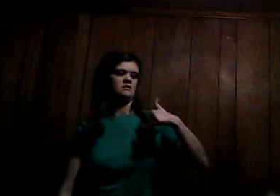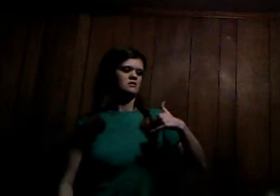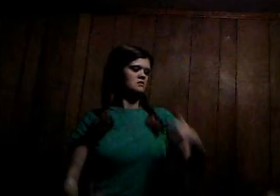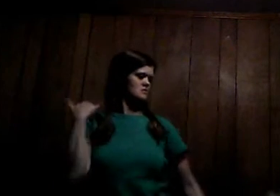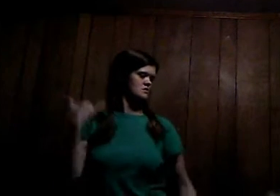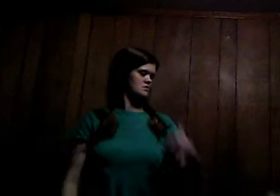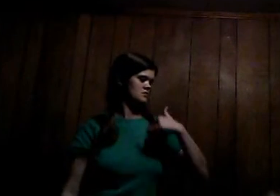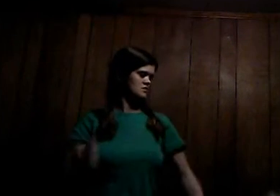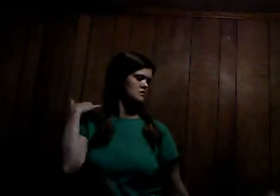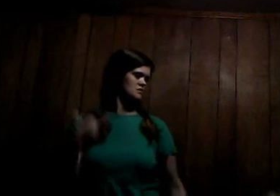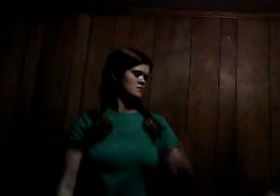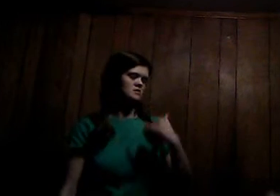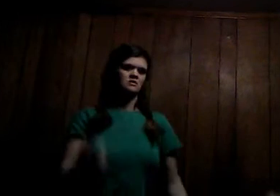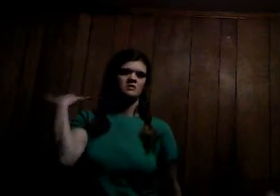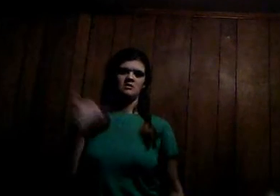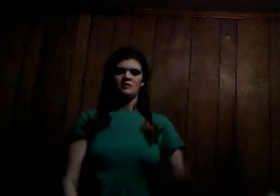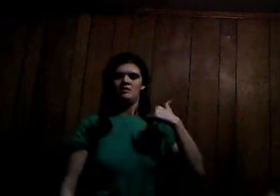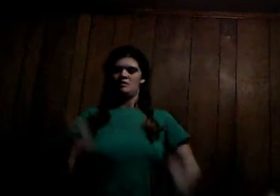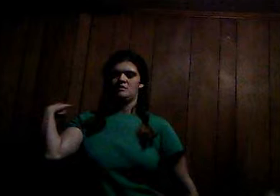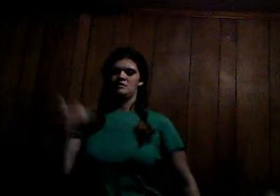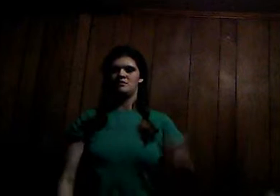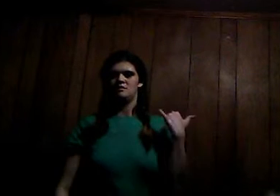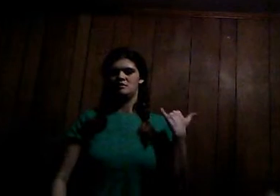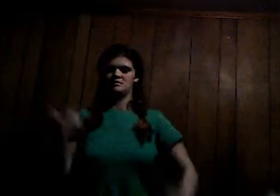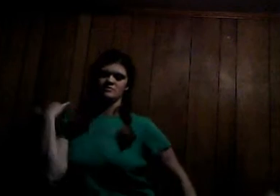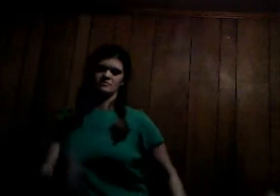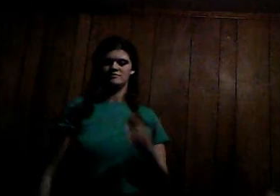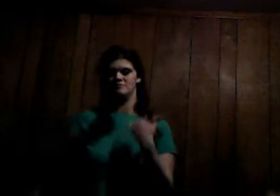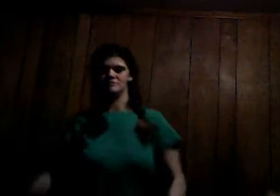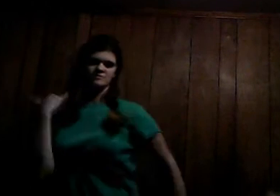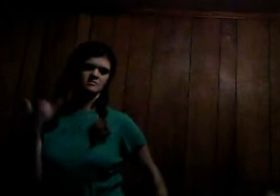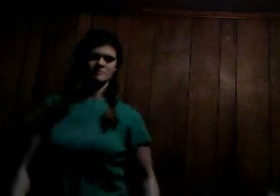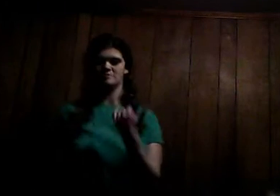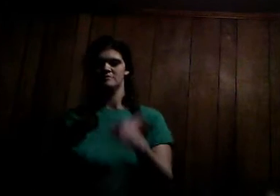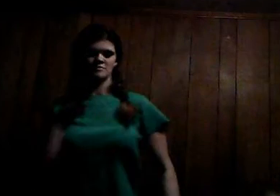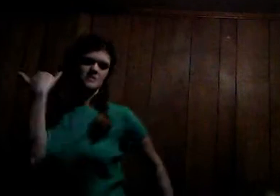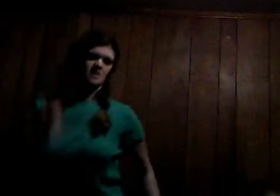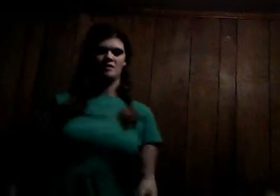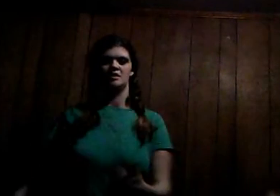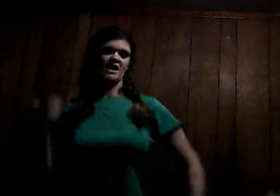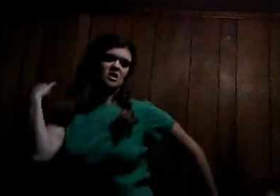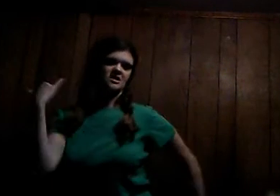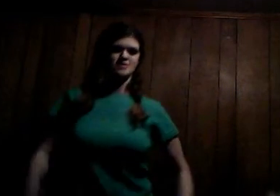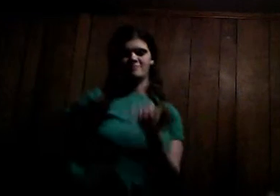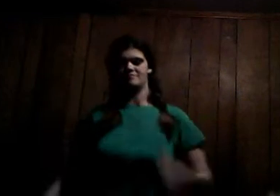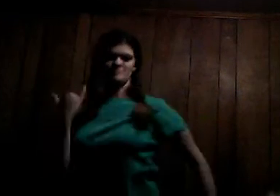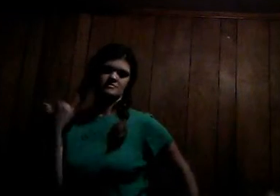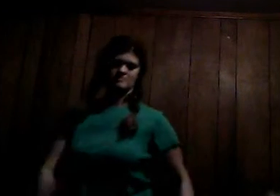charts. Legit. Either work hard or you might as well quit. That's word, because you know you can't touch this.